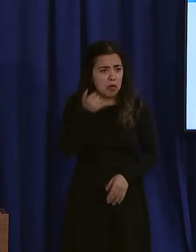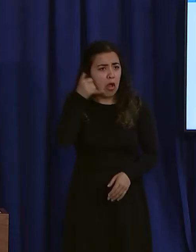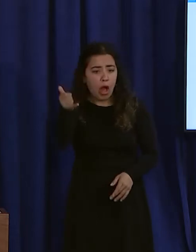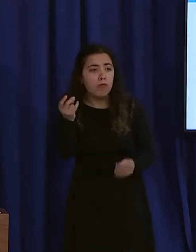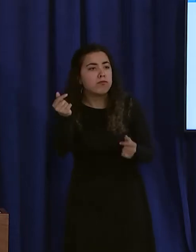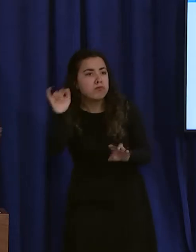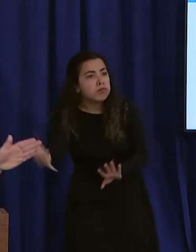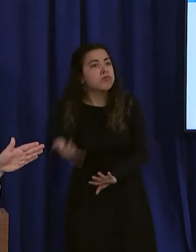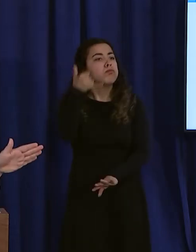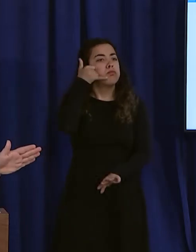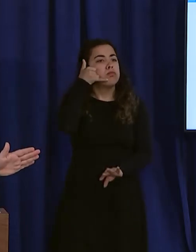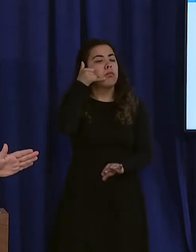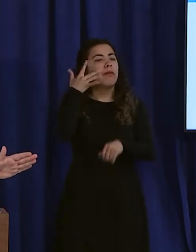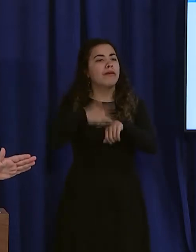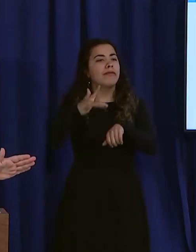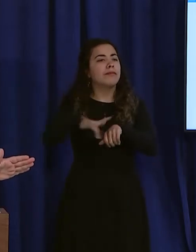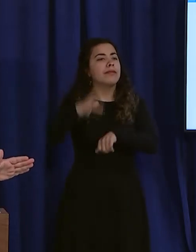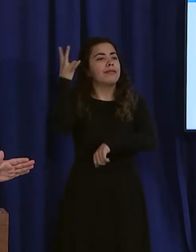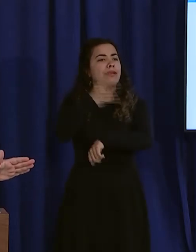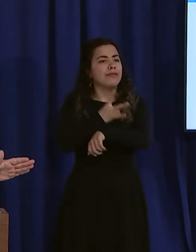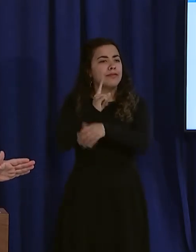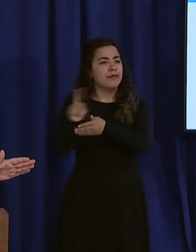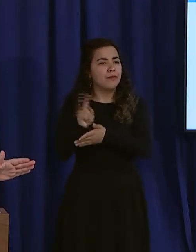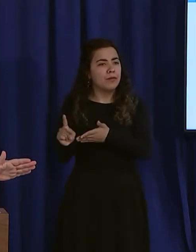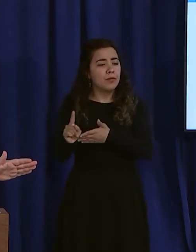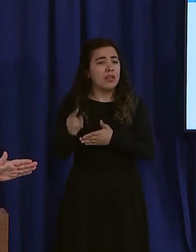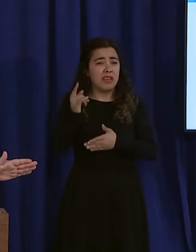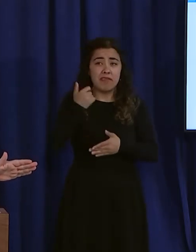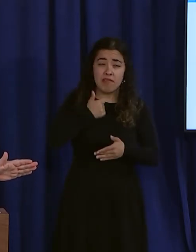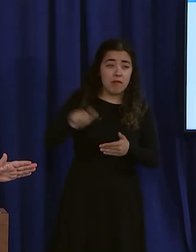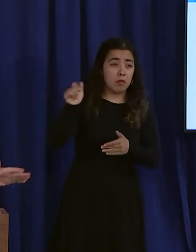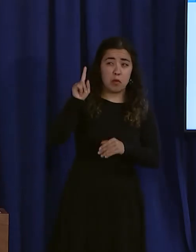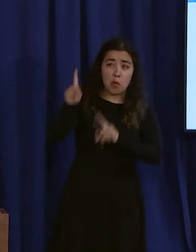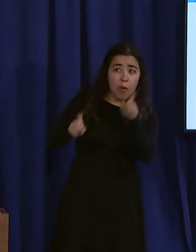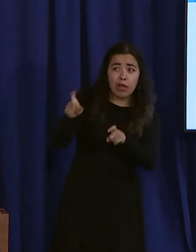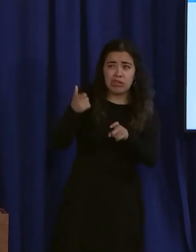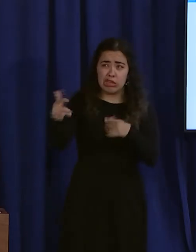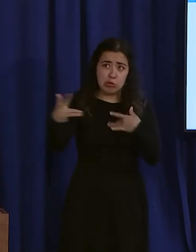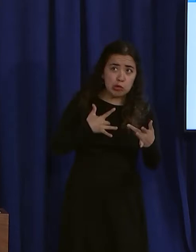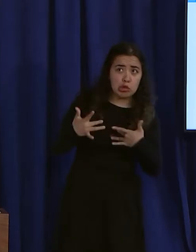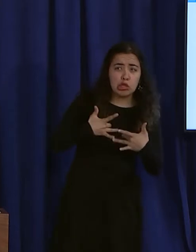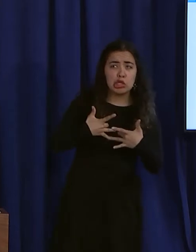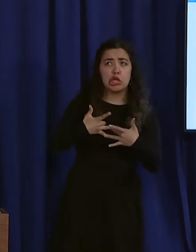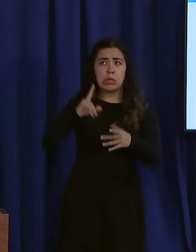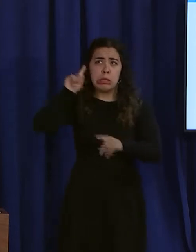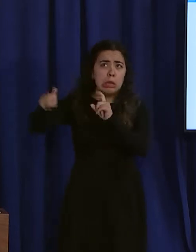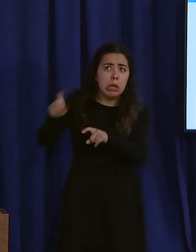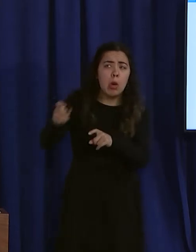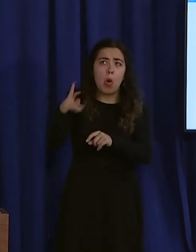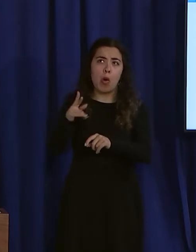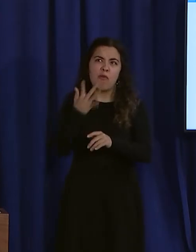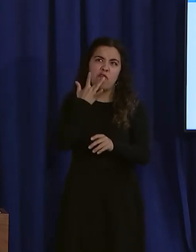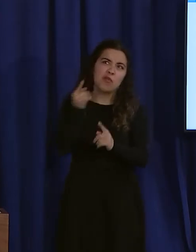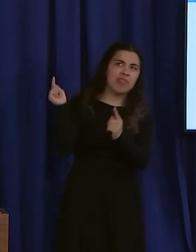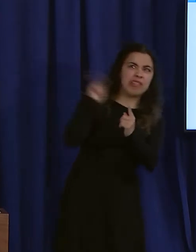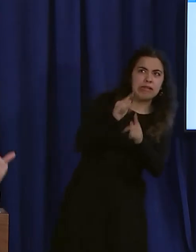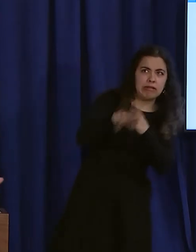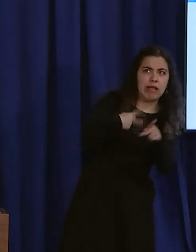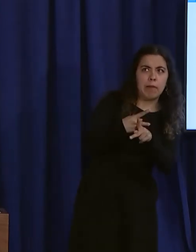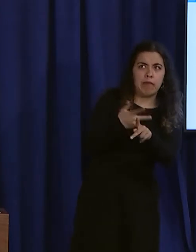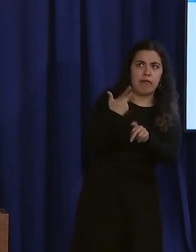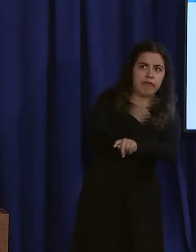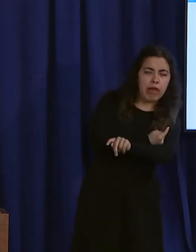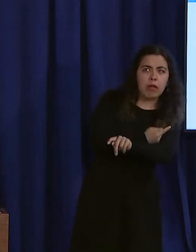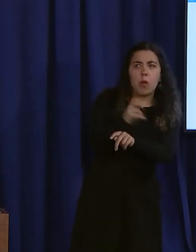will handle whatever your problem is related to a vaccine if you're a Chicago resident. You want a particular kind of vaccine. You have a question about